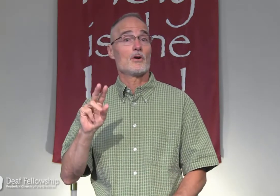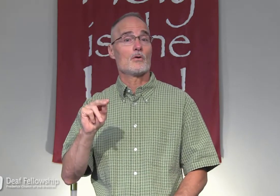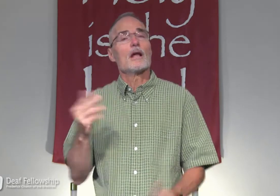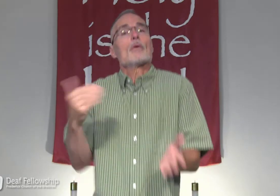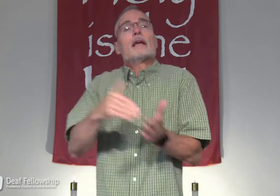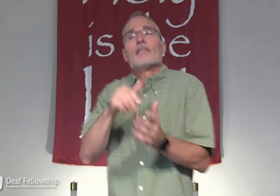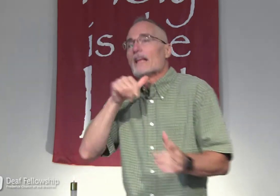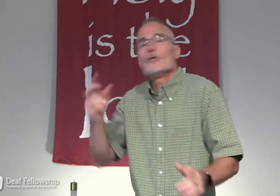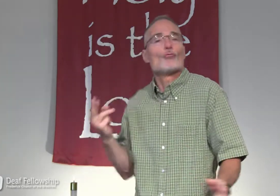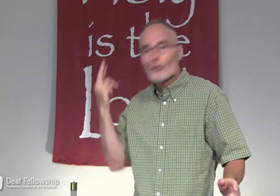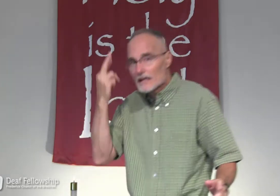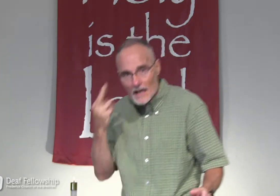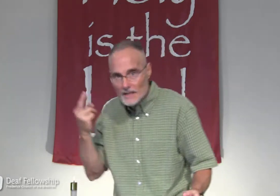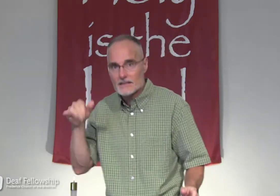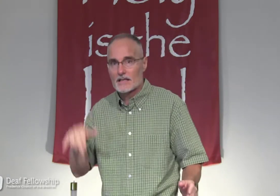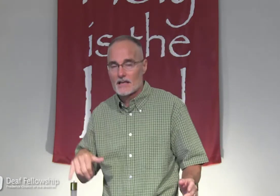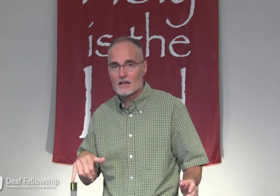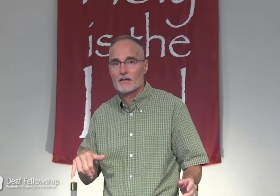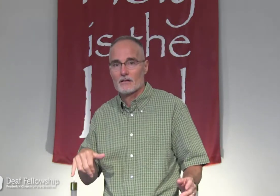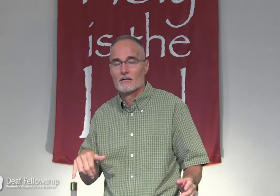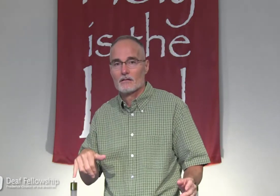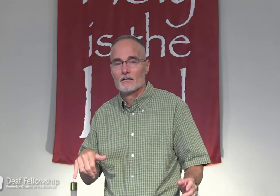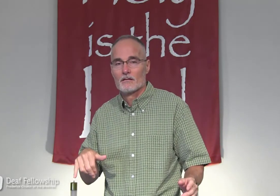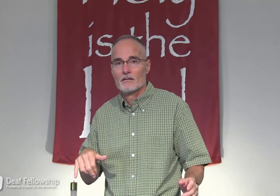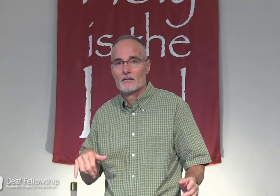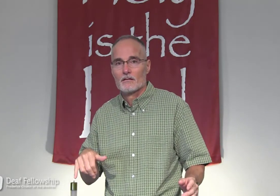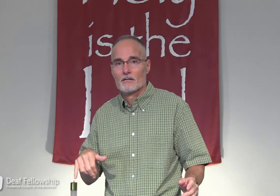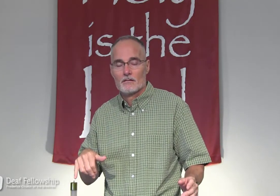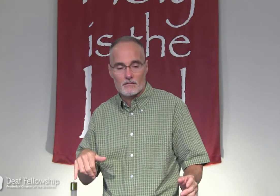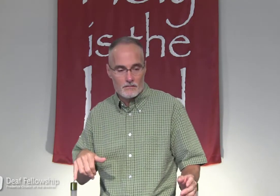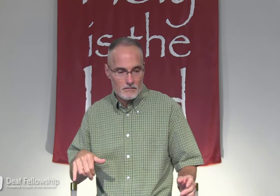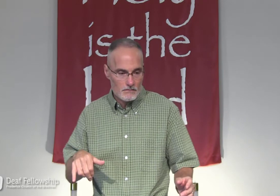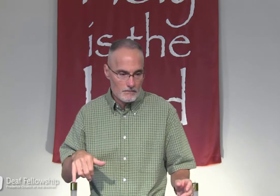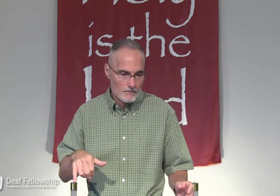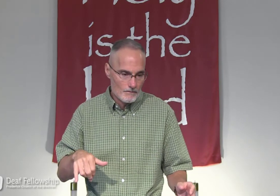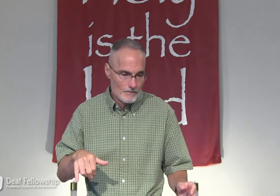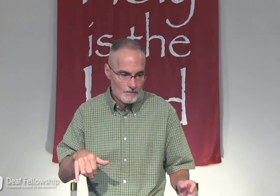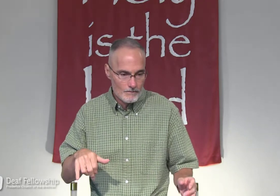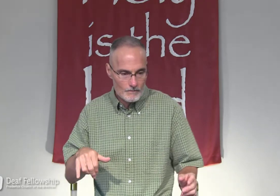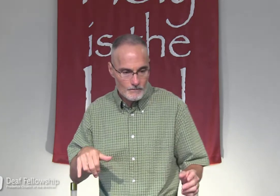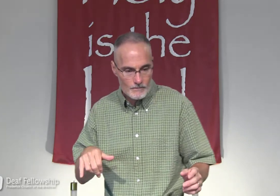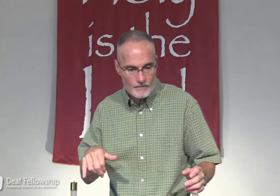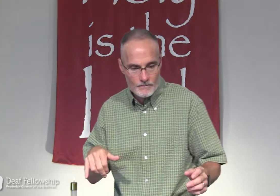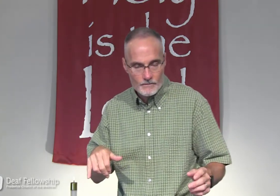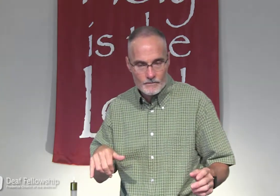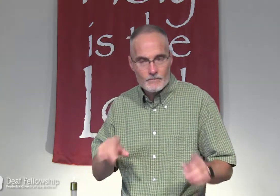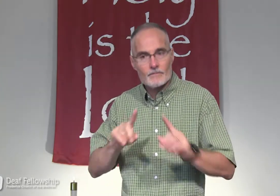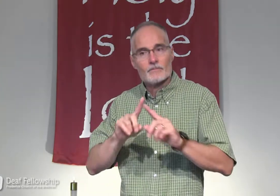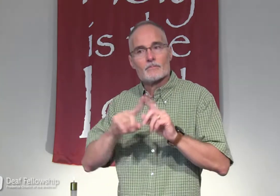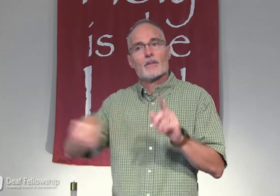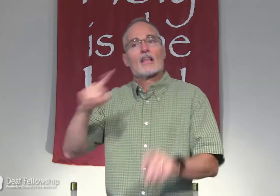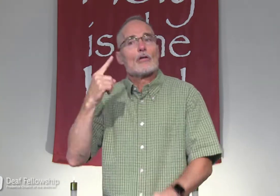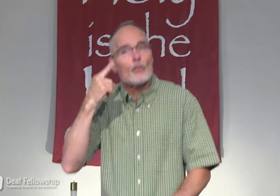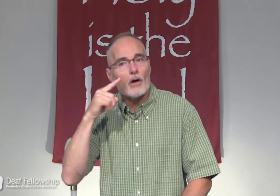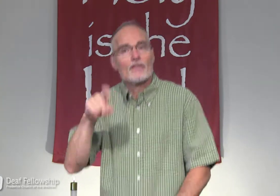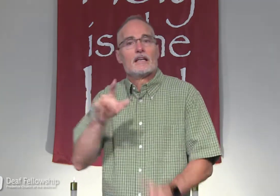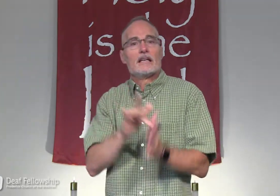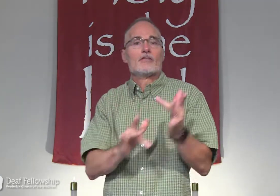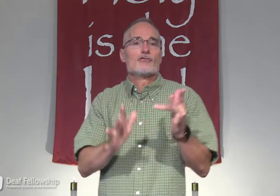But from their perspective, they didn't think that Jesus alone could save them. And again, they didn't realize that. But